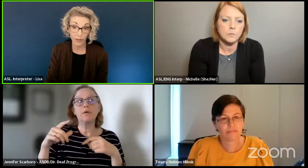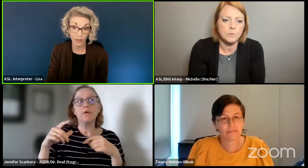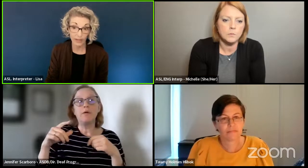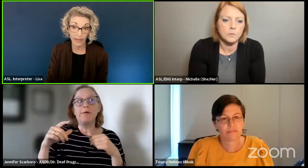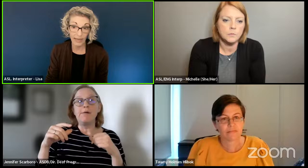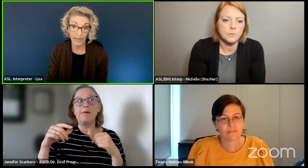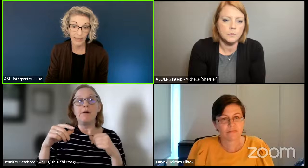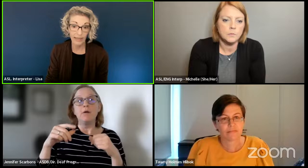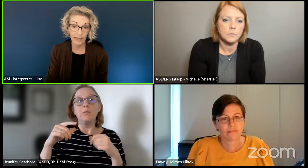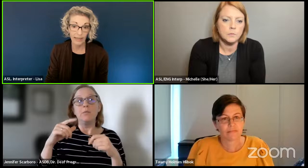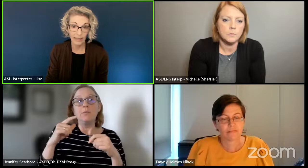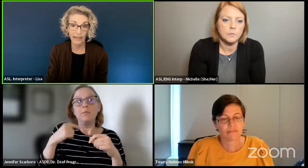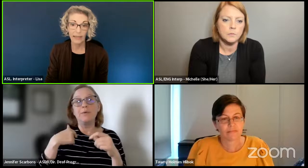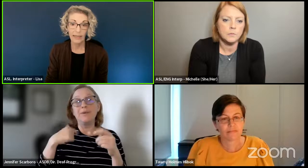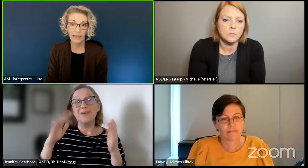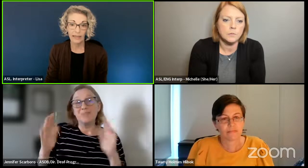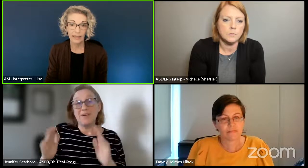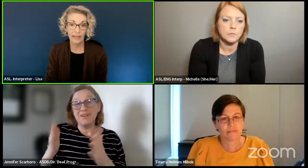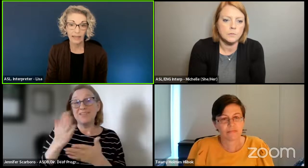they're using.